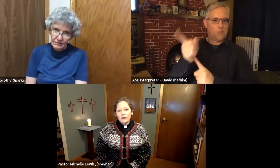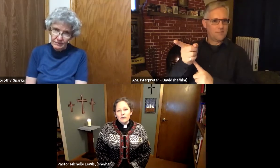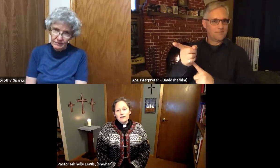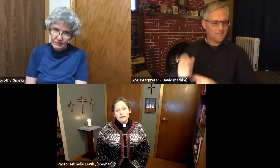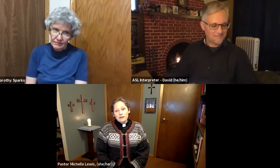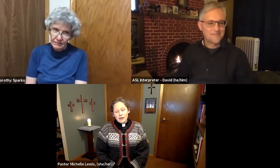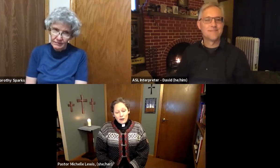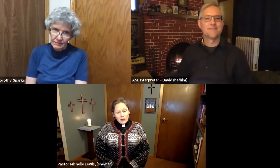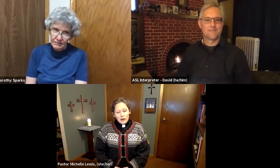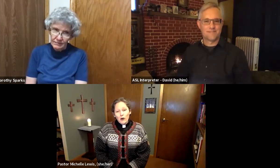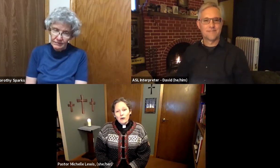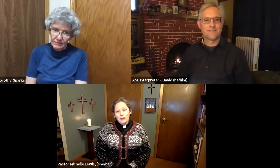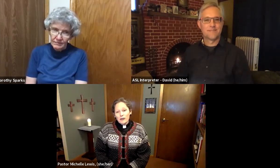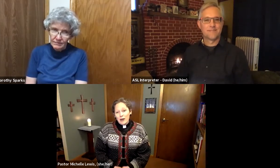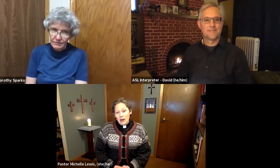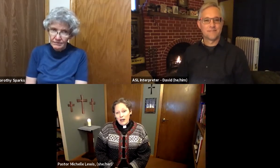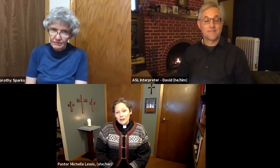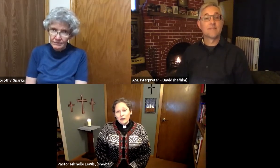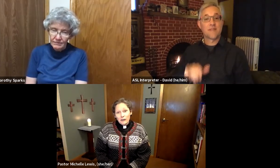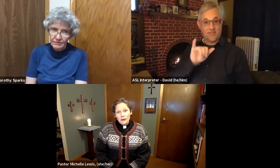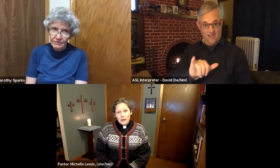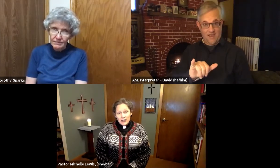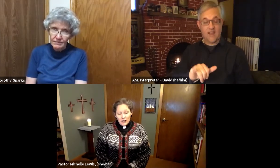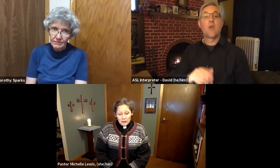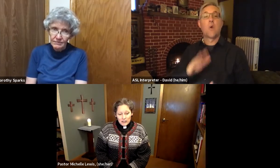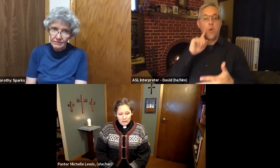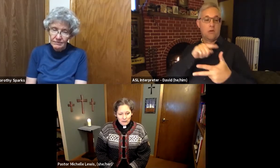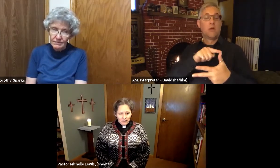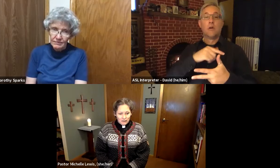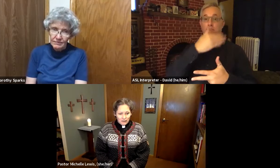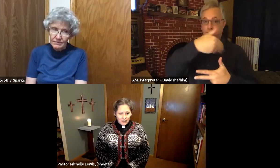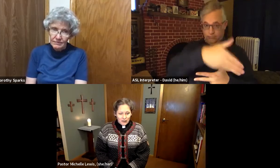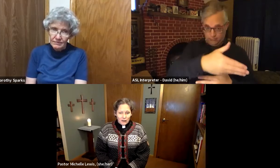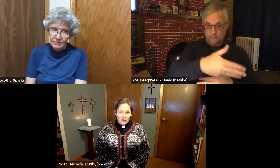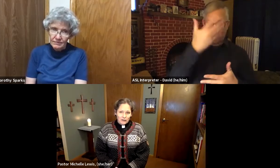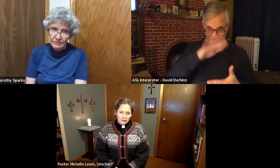So we'll go through that pattern three times.